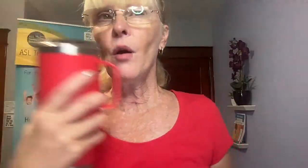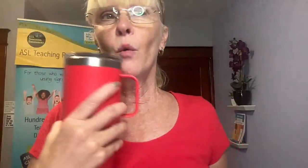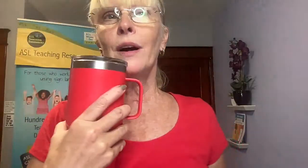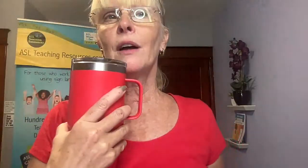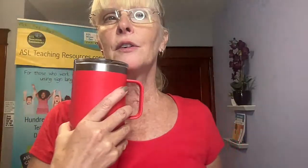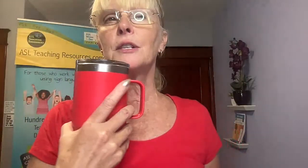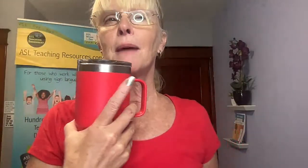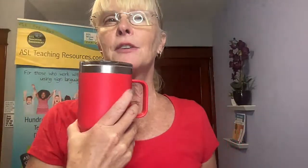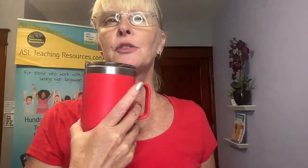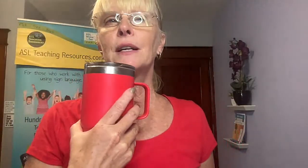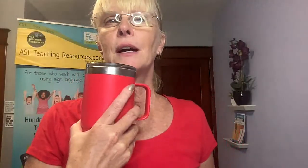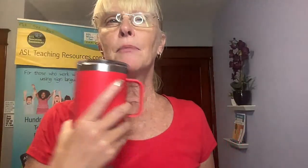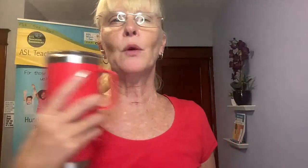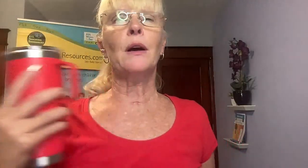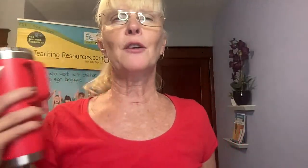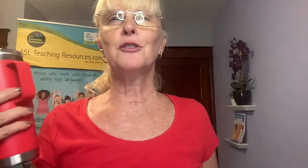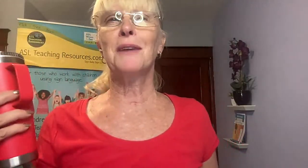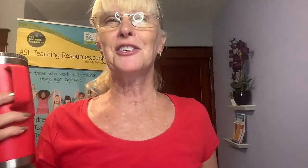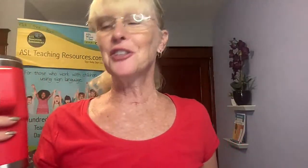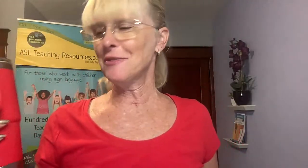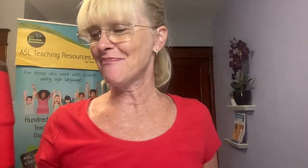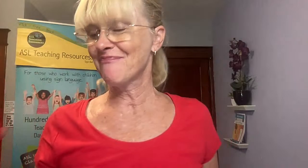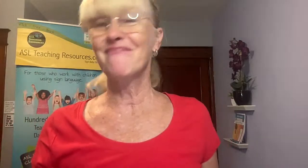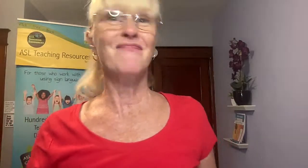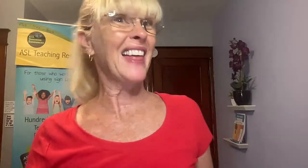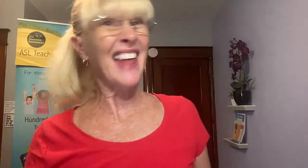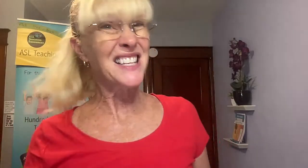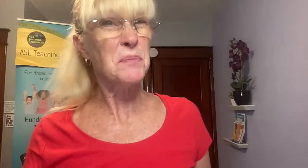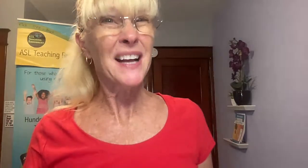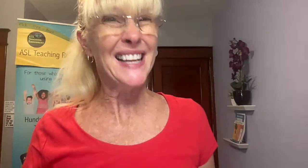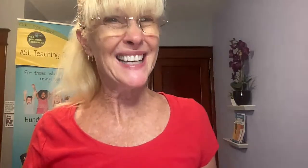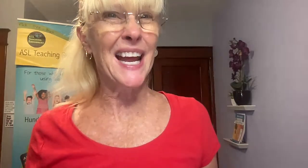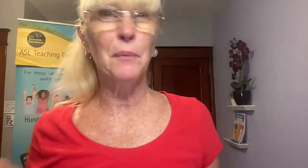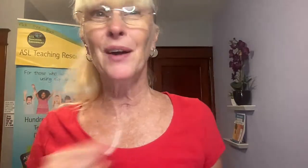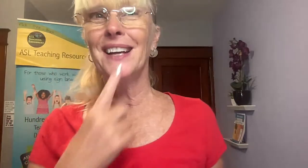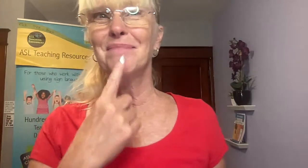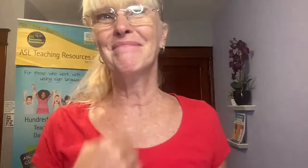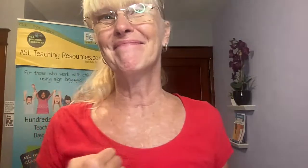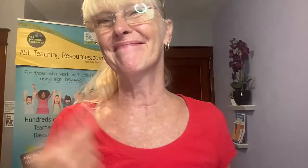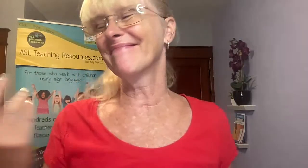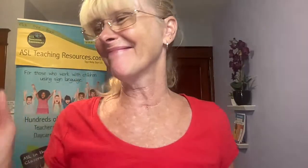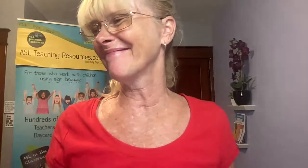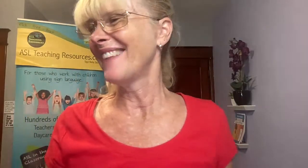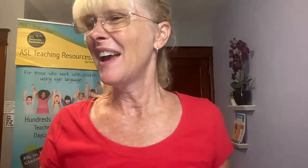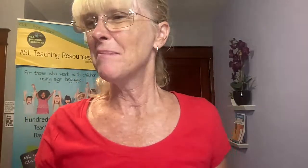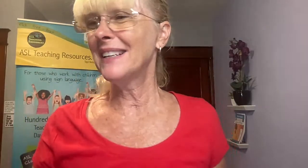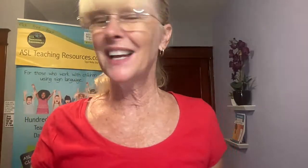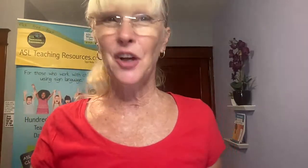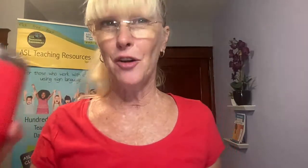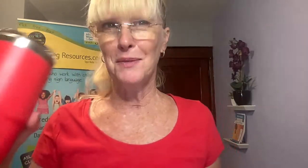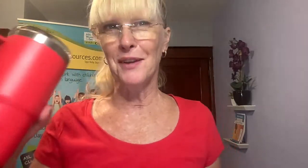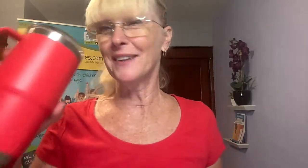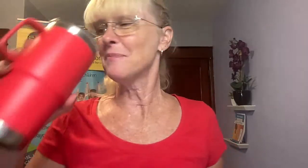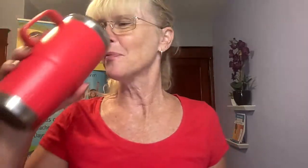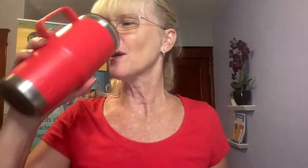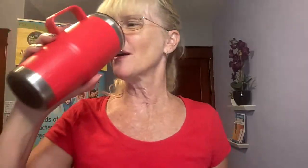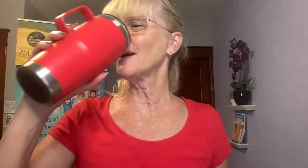What color is my drink cup? What color is my shirt? That's my nickname, Red. My dad called me Red. All right, here we